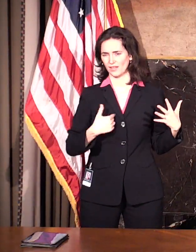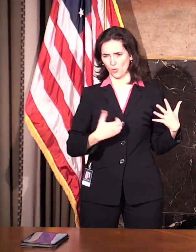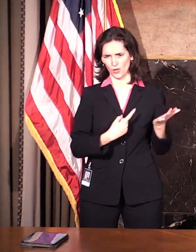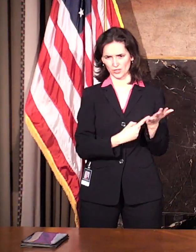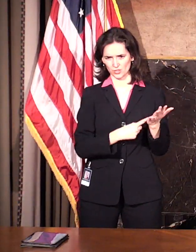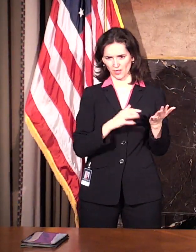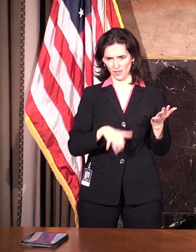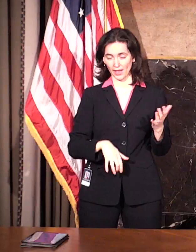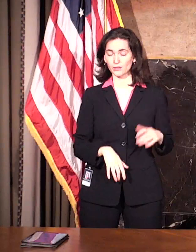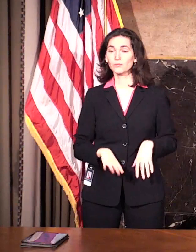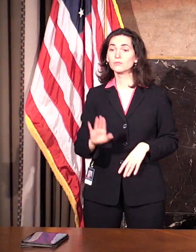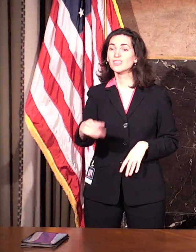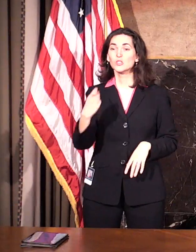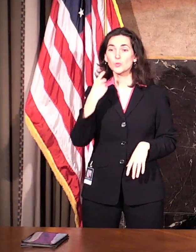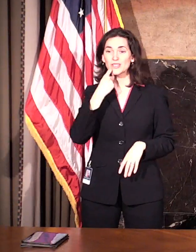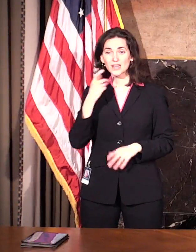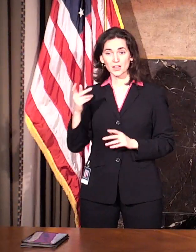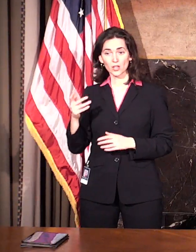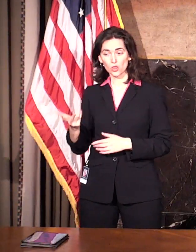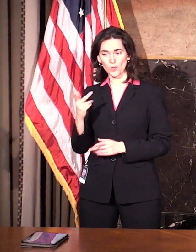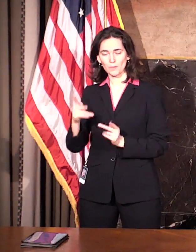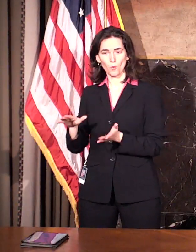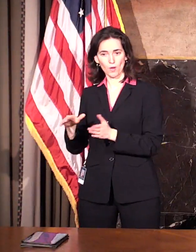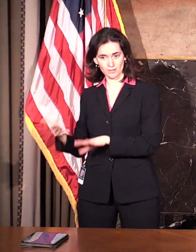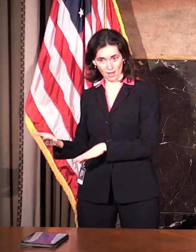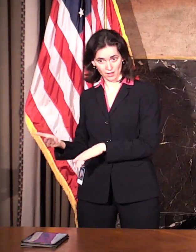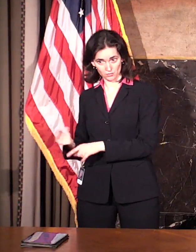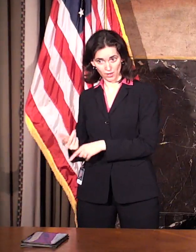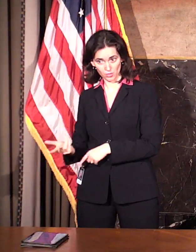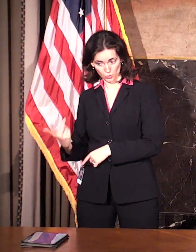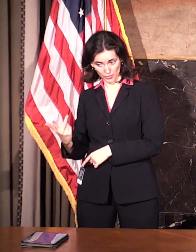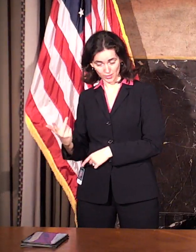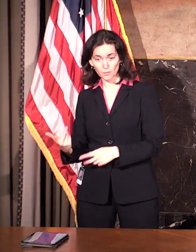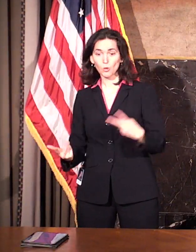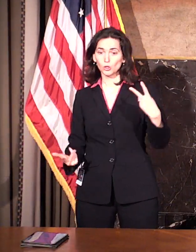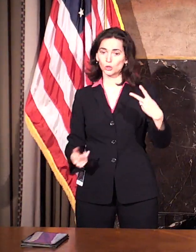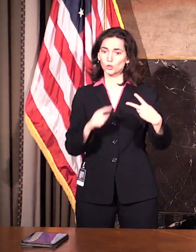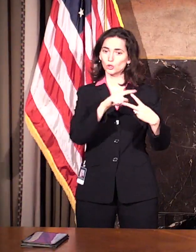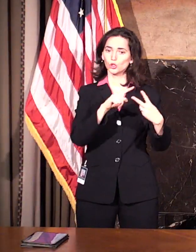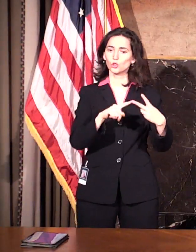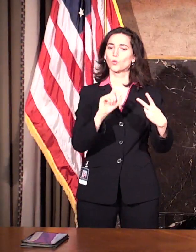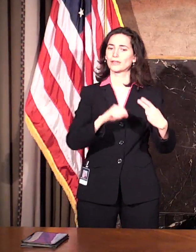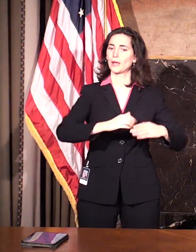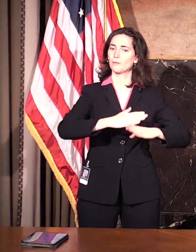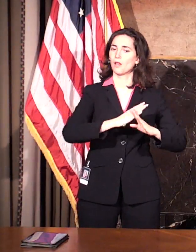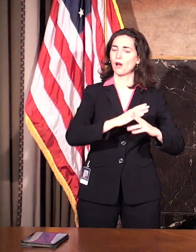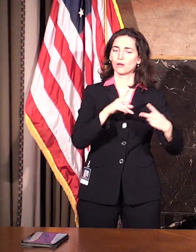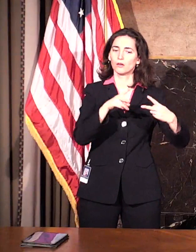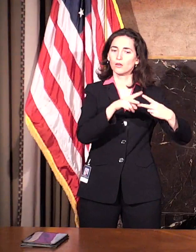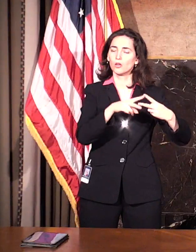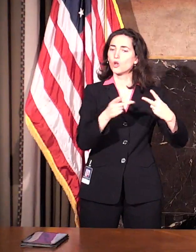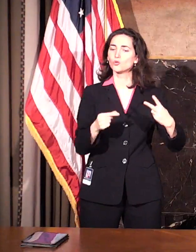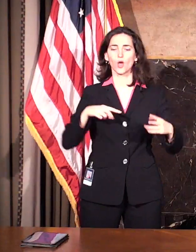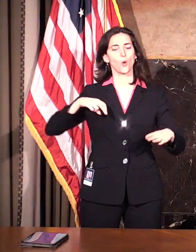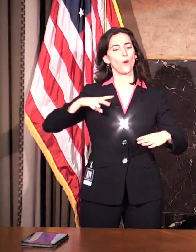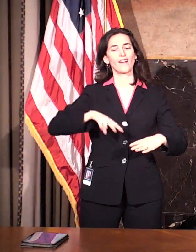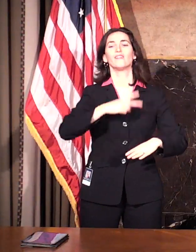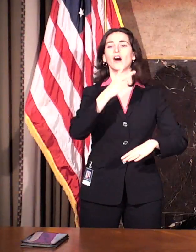2 of the 3 deaths that we had so far were theoretically preventable. There were people that fell.